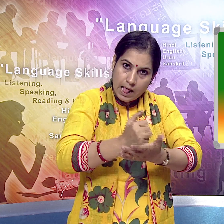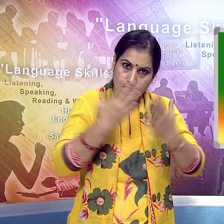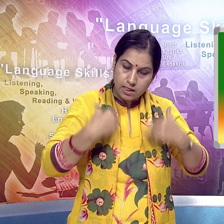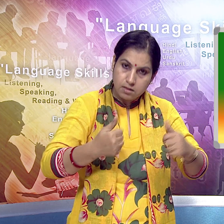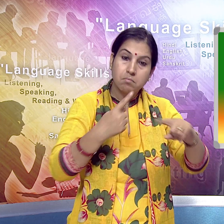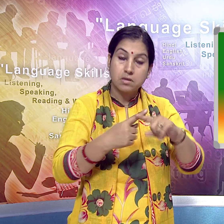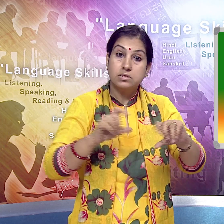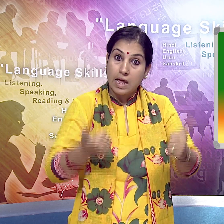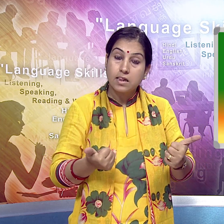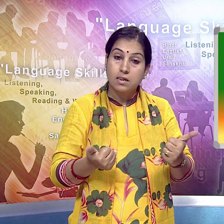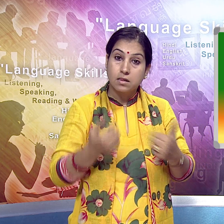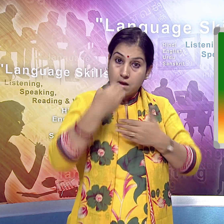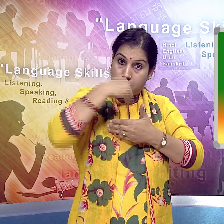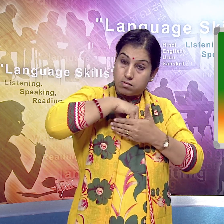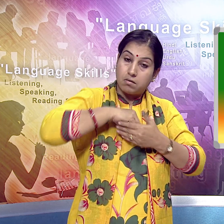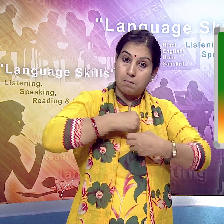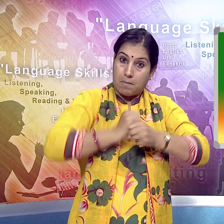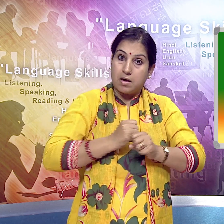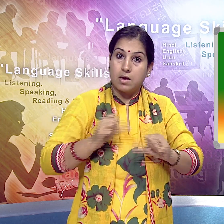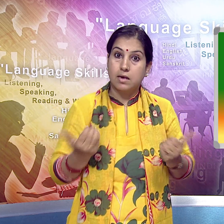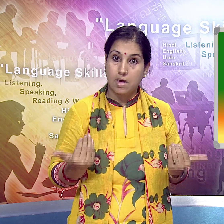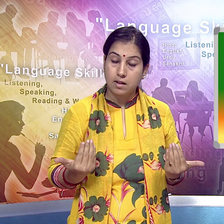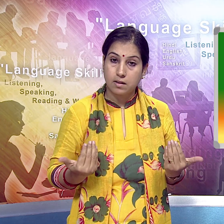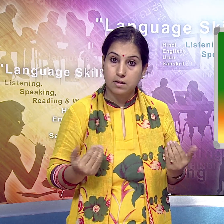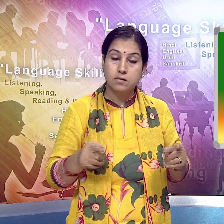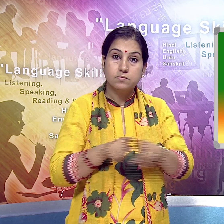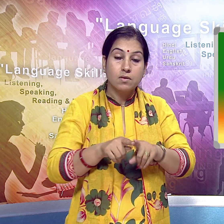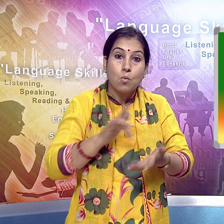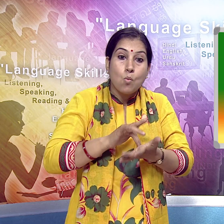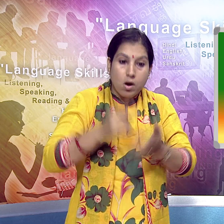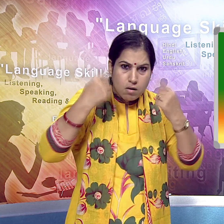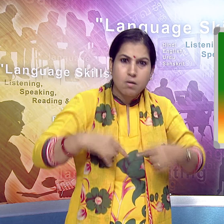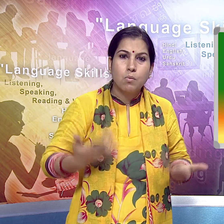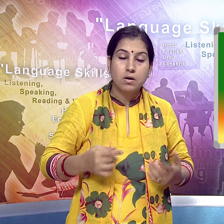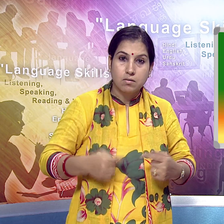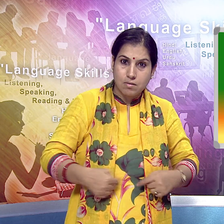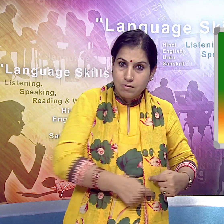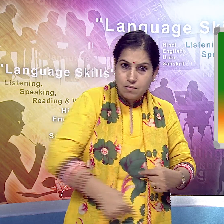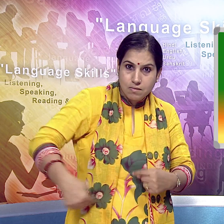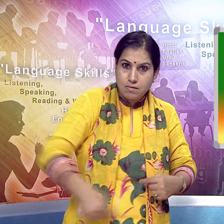be synthesized in the large intestine or